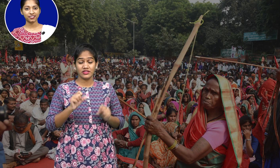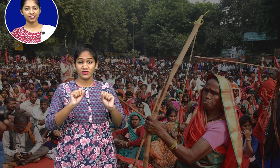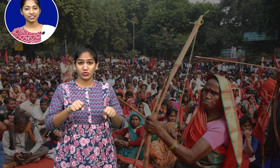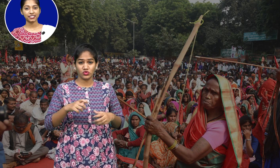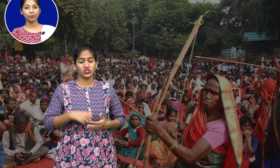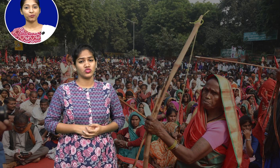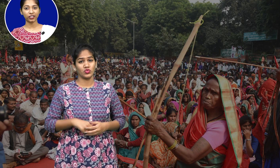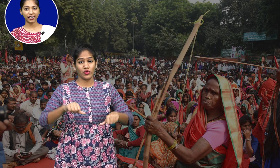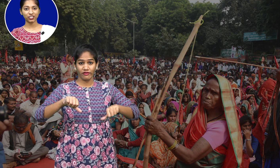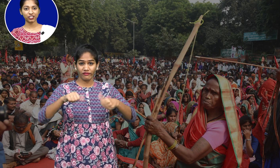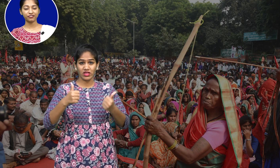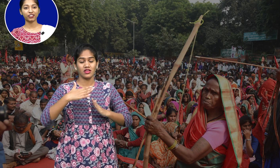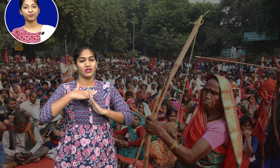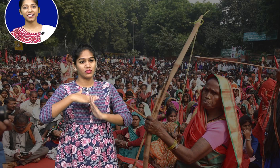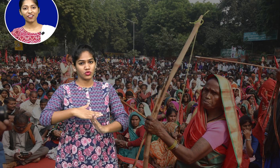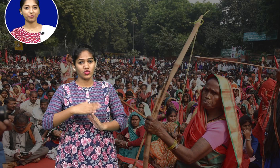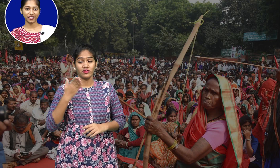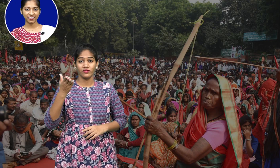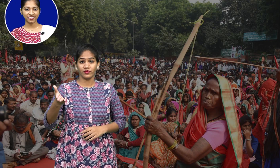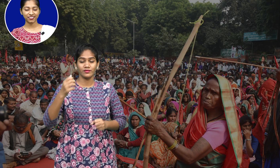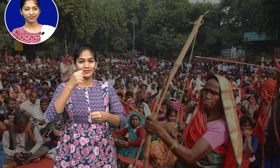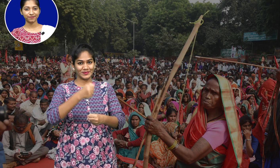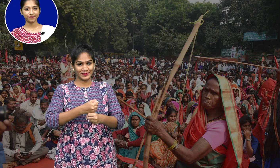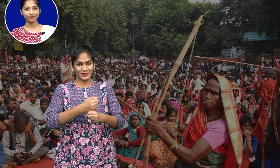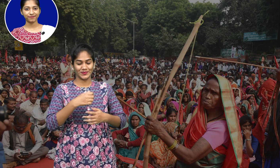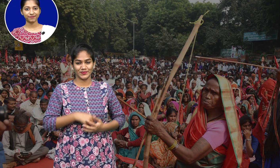win some protection from the government.